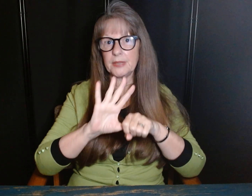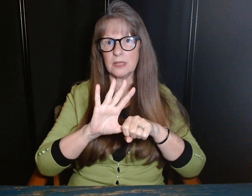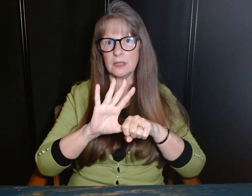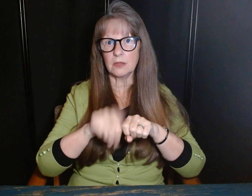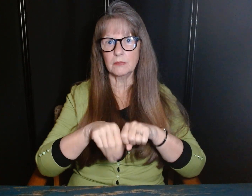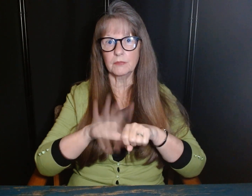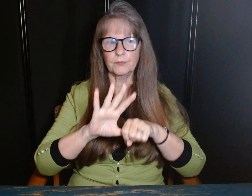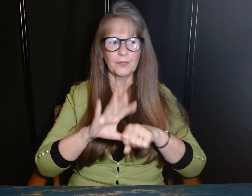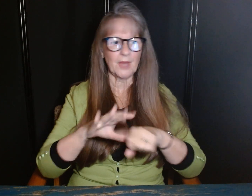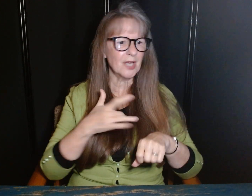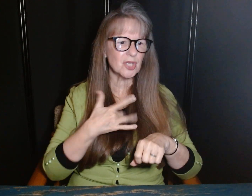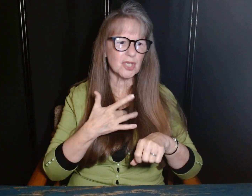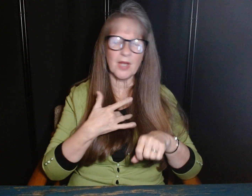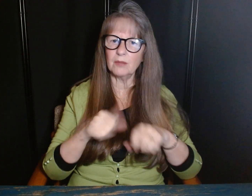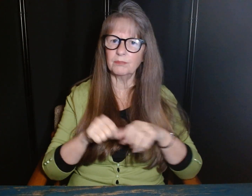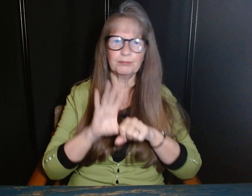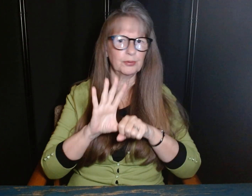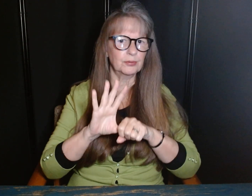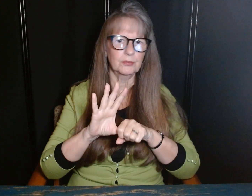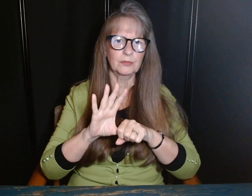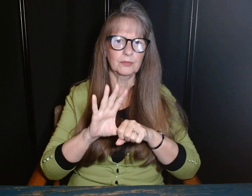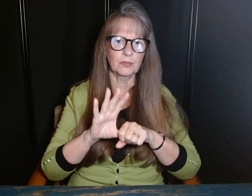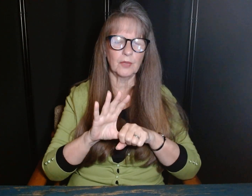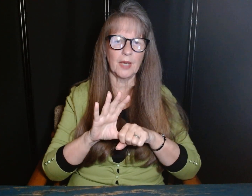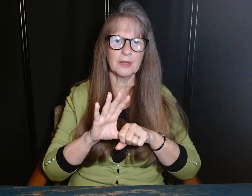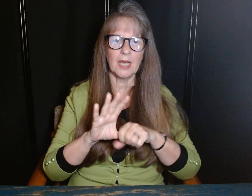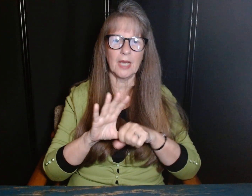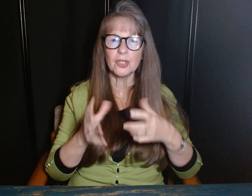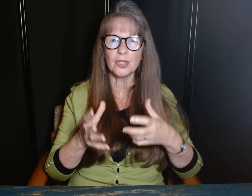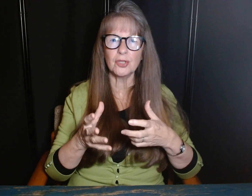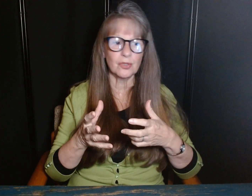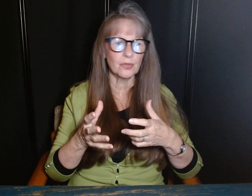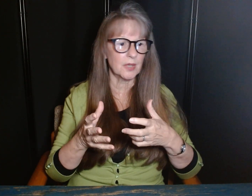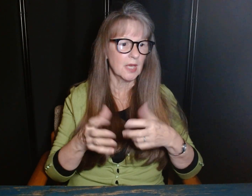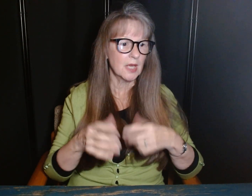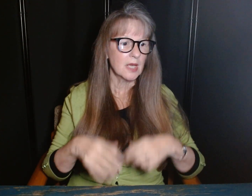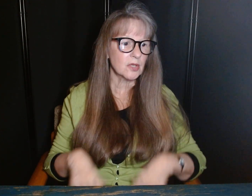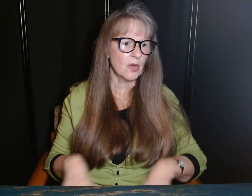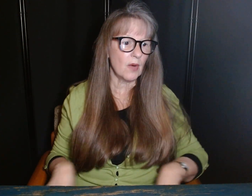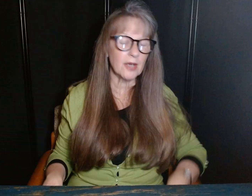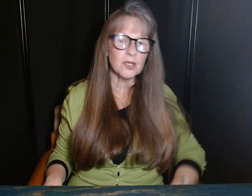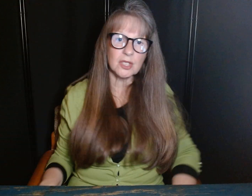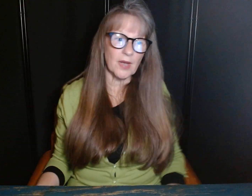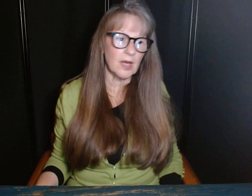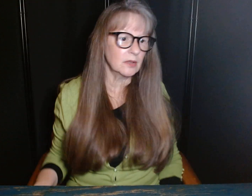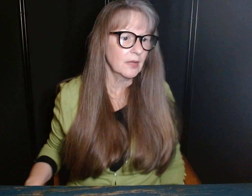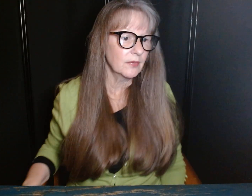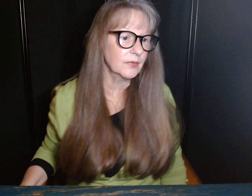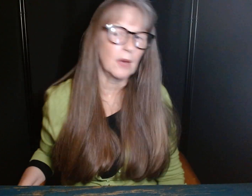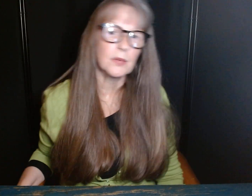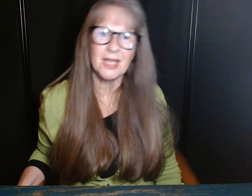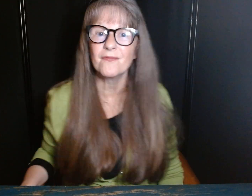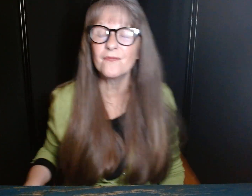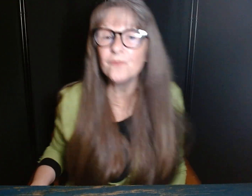incompetent. I just felt right? That I just couldn't do it. So I just felt that I was